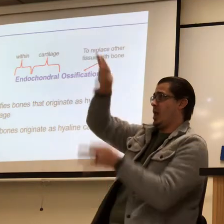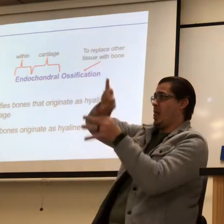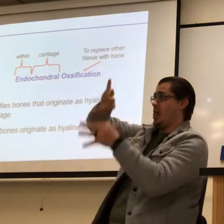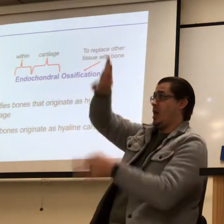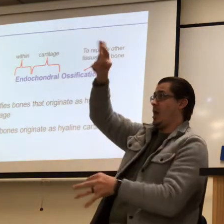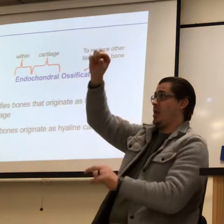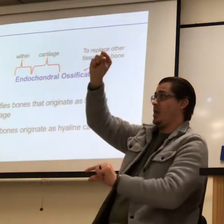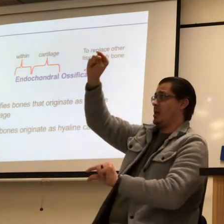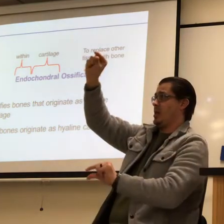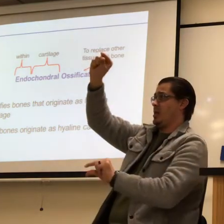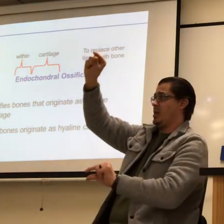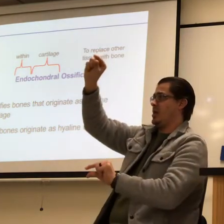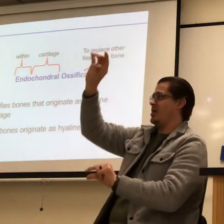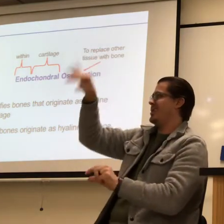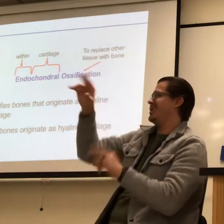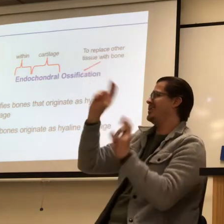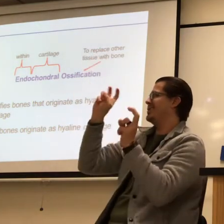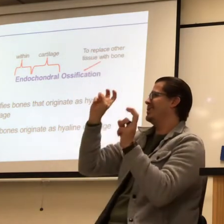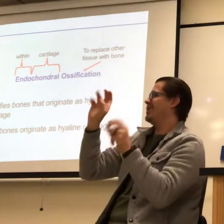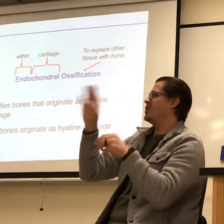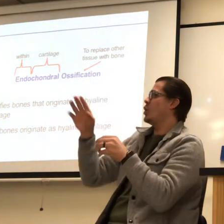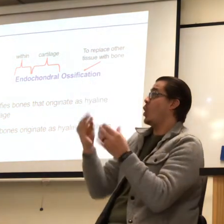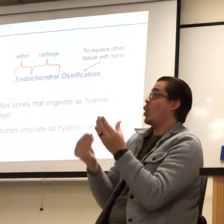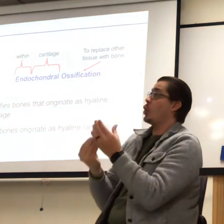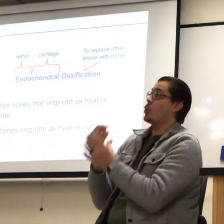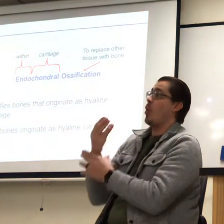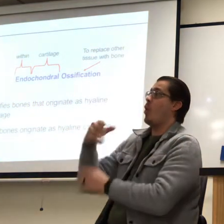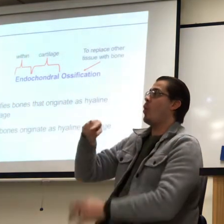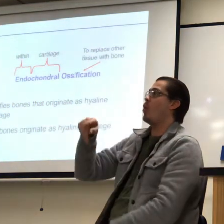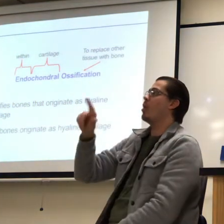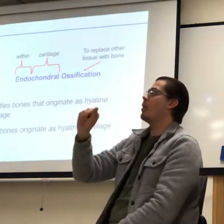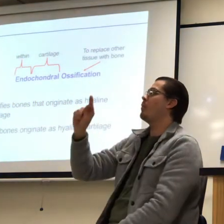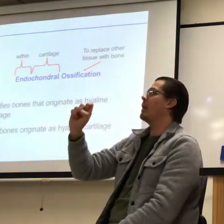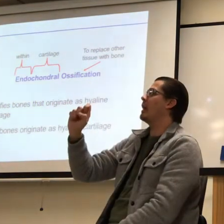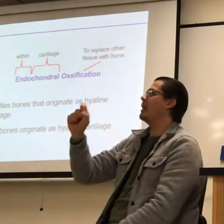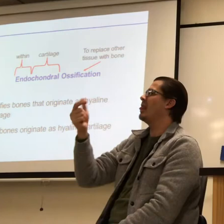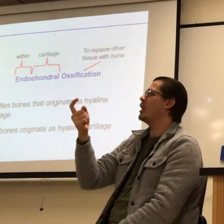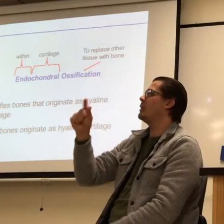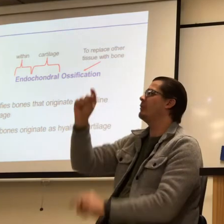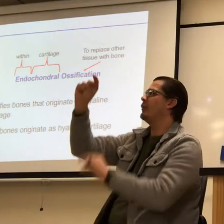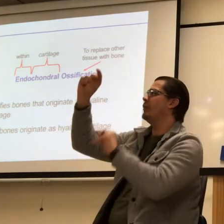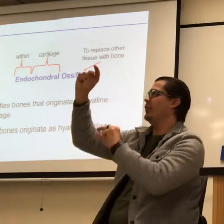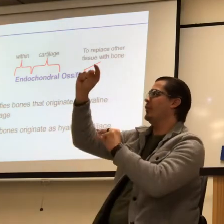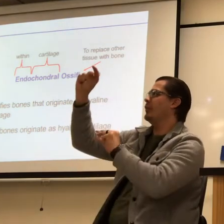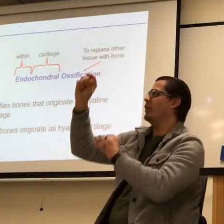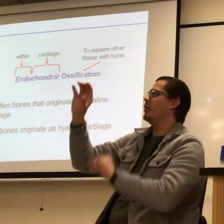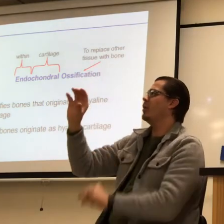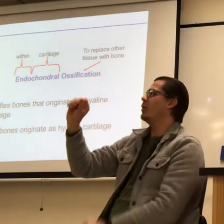And you know, we can just call it your growth plate, just a little pad of cartilage.